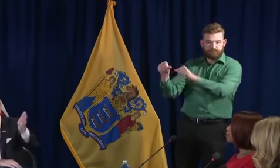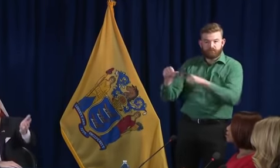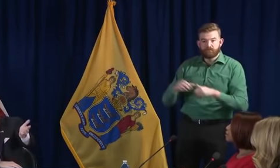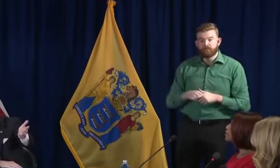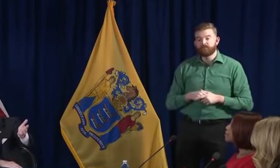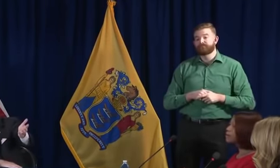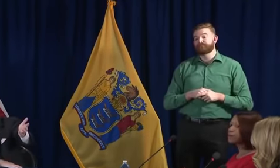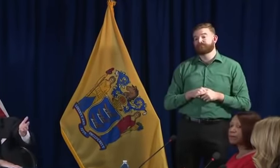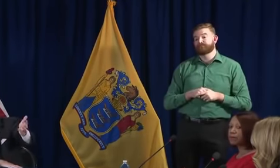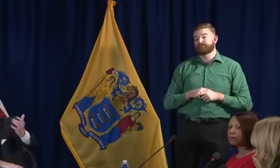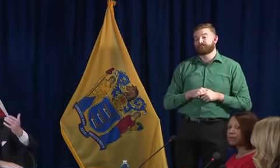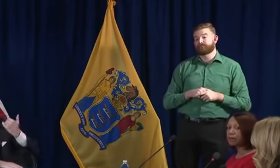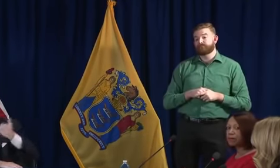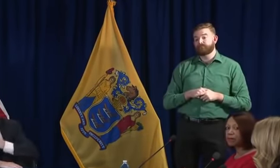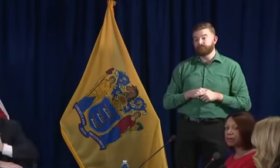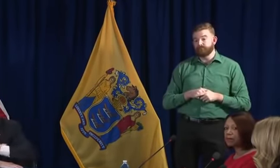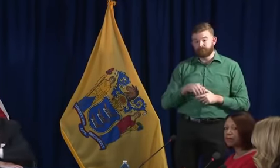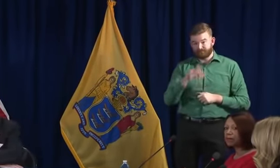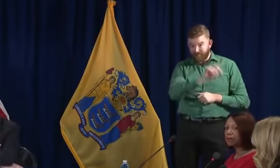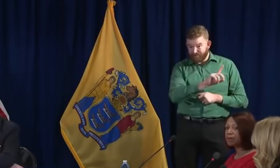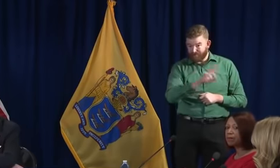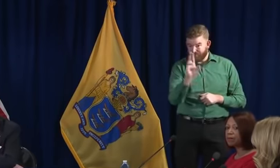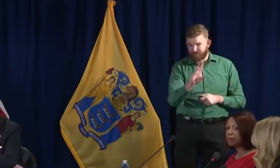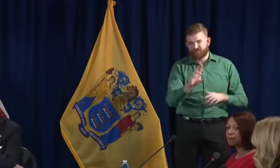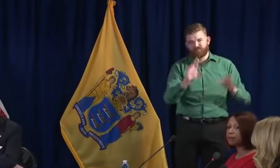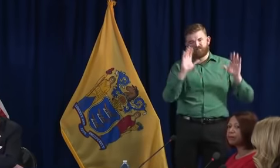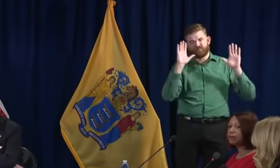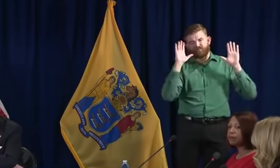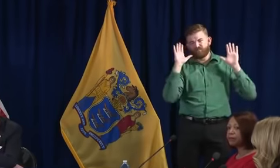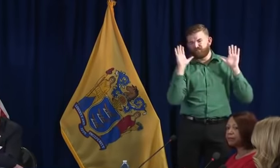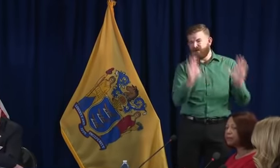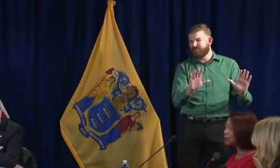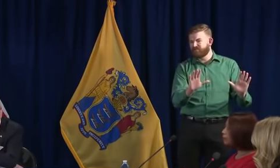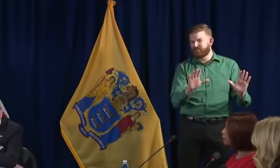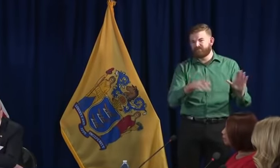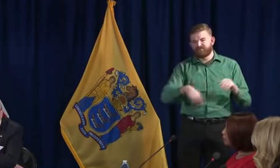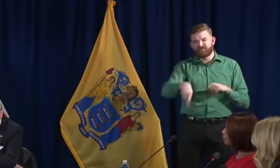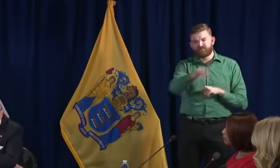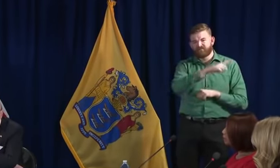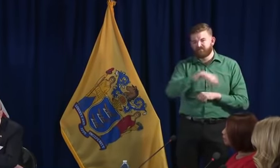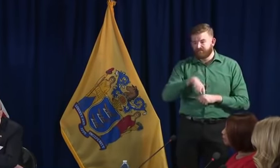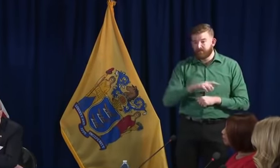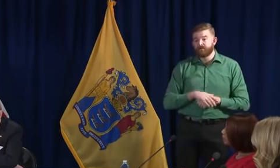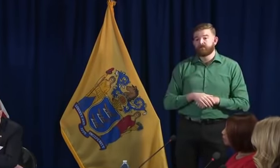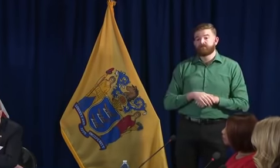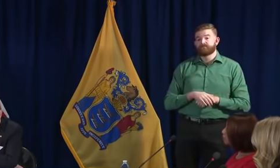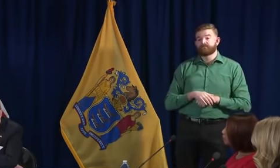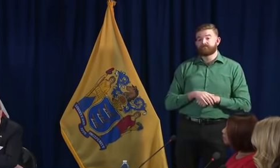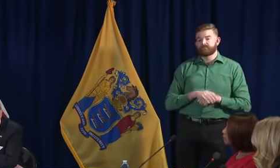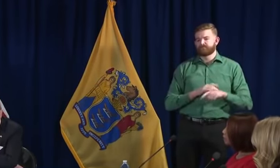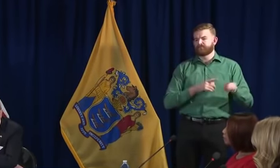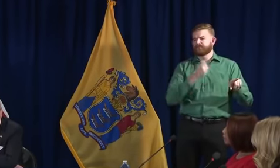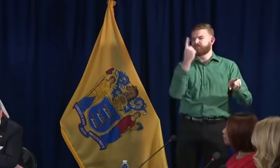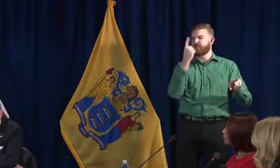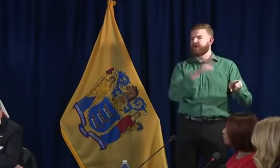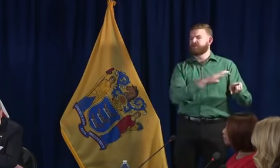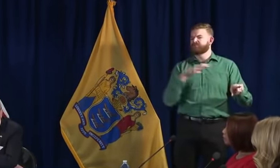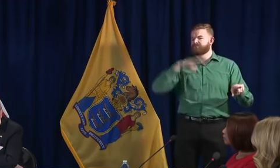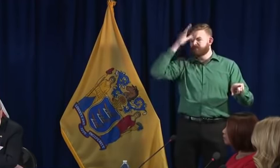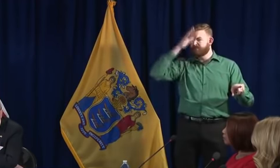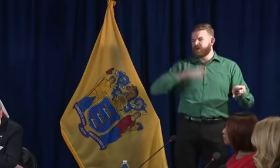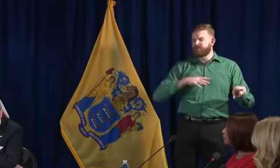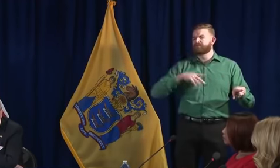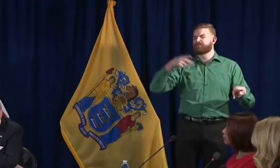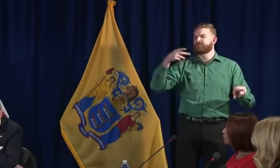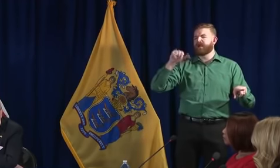of the aisle. One example, earlier today, Congressman Donald Payne and I spoke. He serves on the Homeland Security and Preparedness